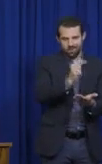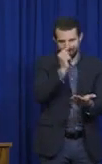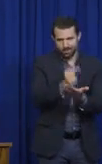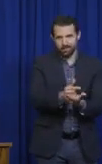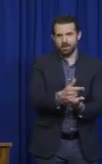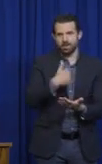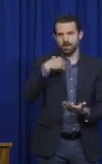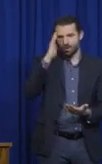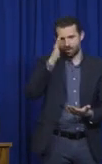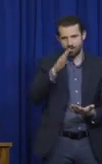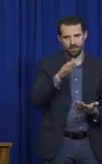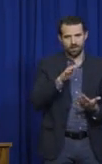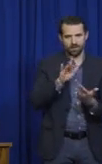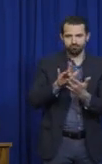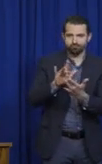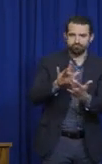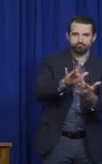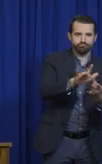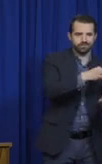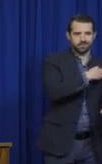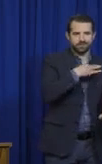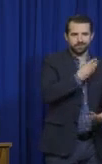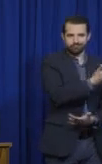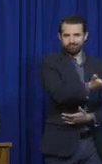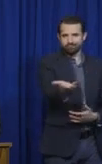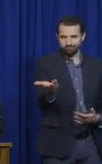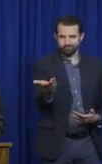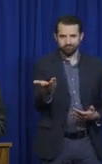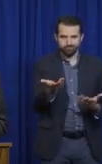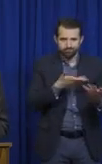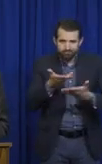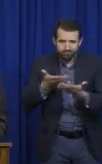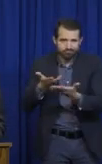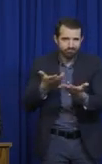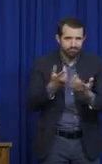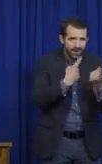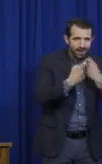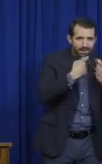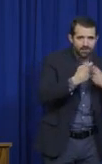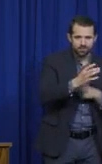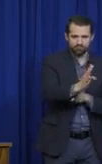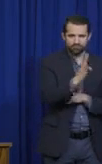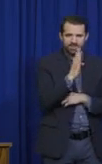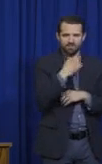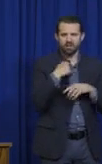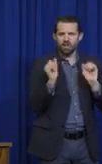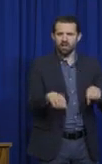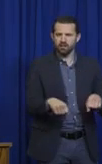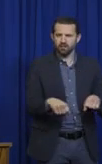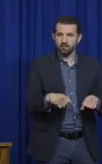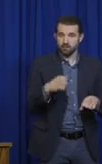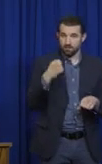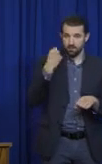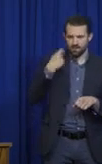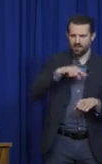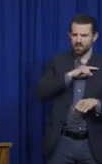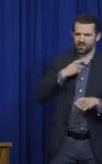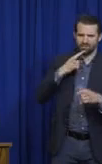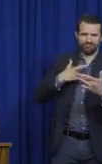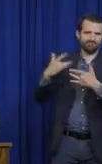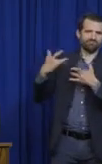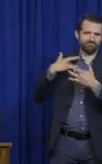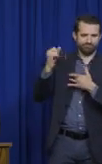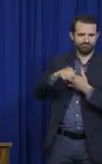Tyson so that they had an open line of communication. So we were aware of that concern and the potential public health implication. And that's